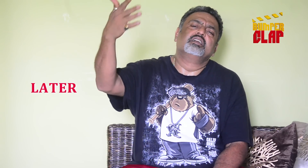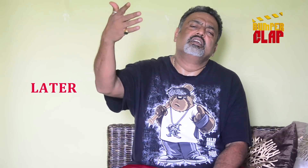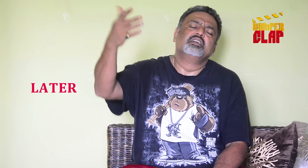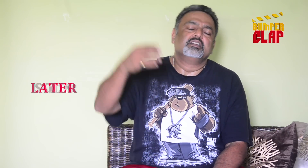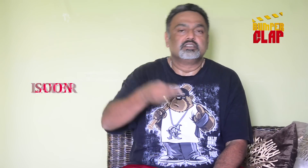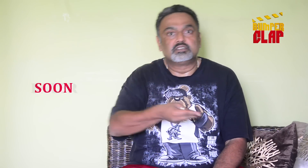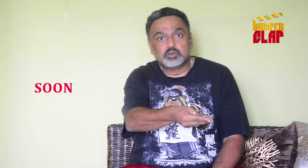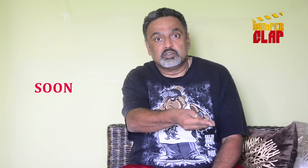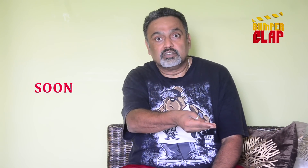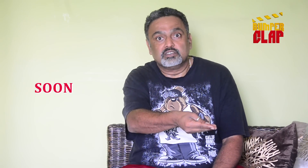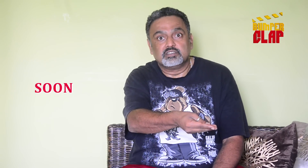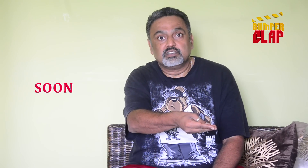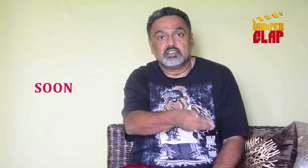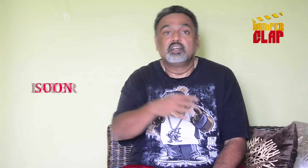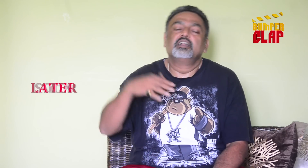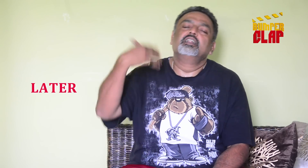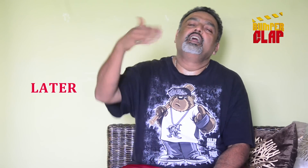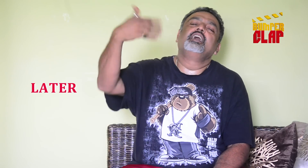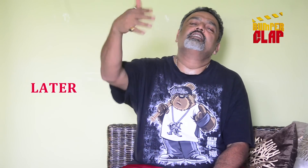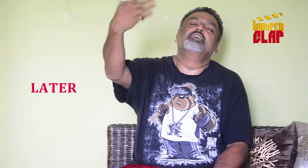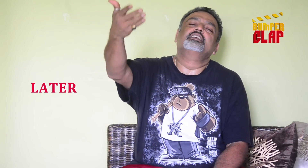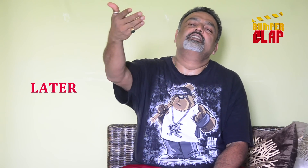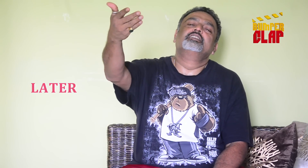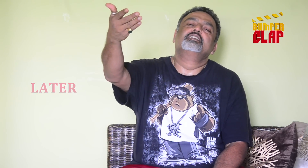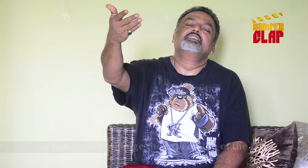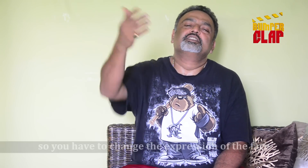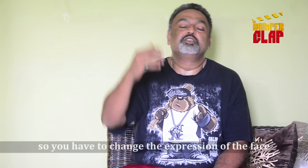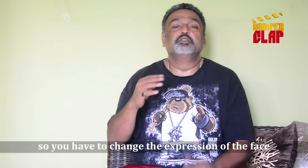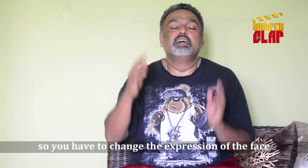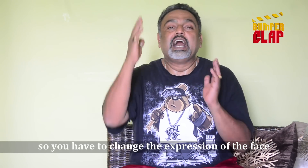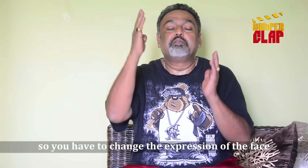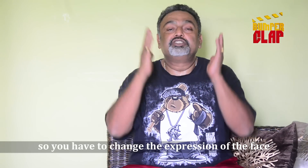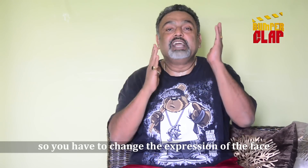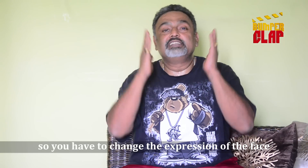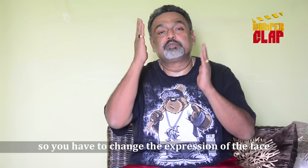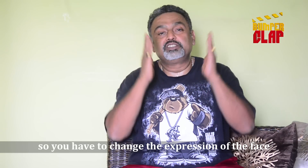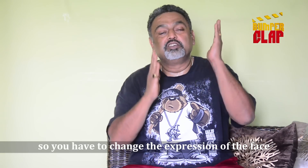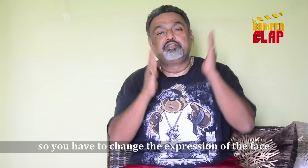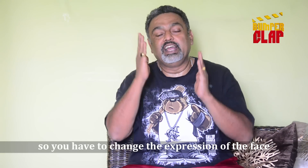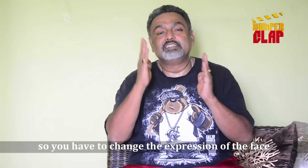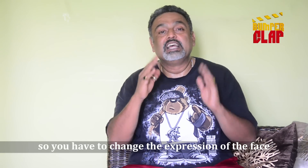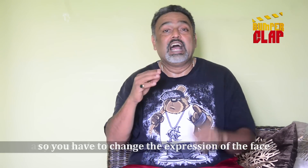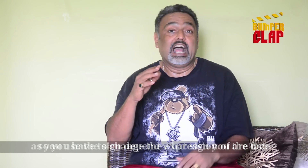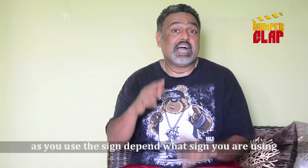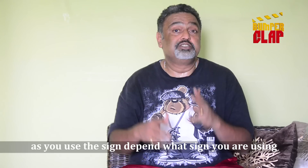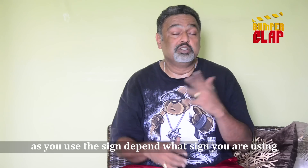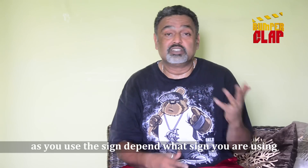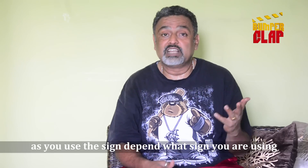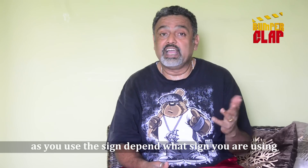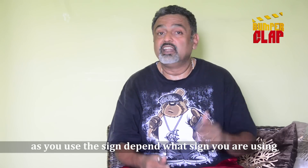later later later so how to change the face as you use the sign